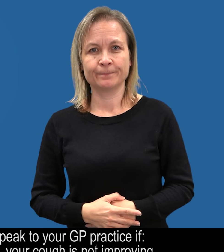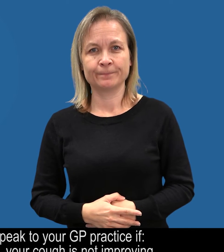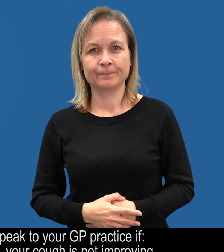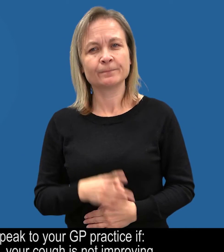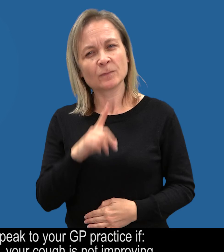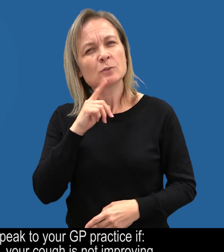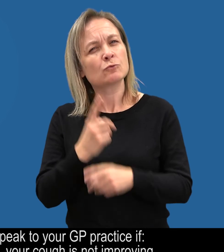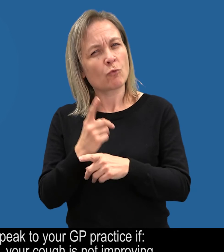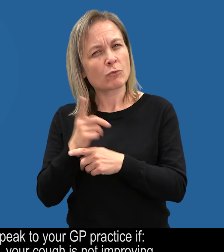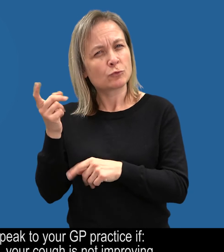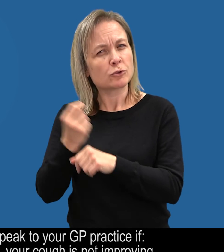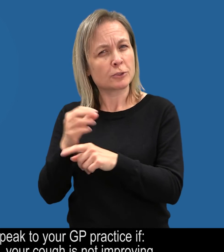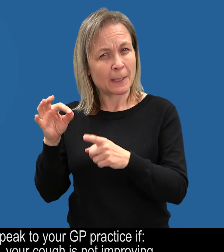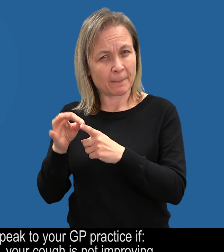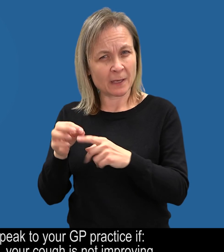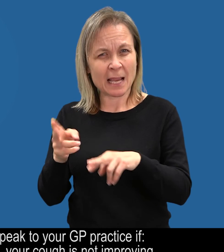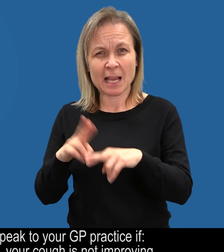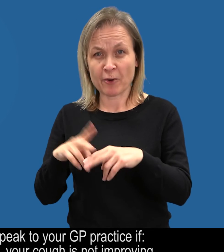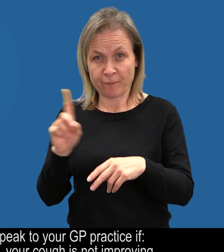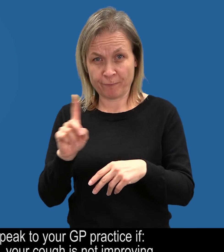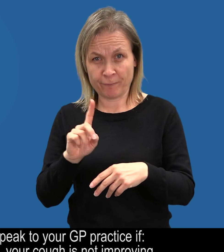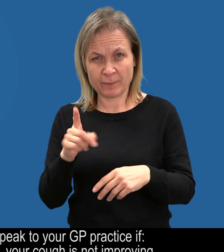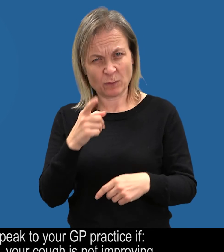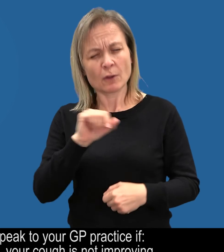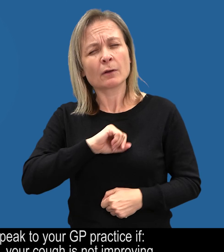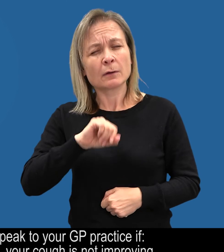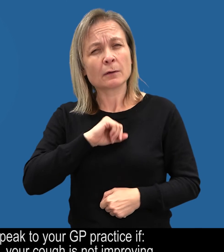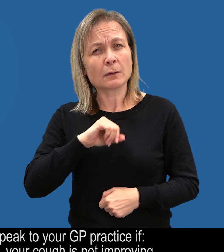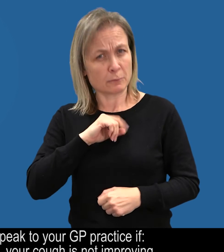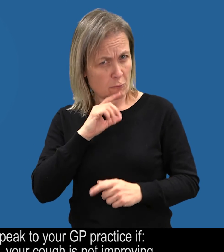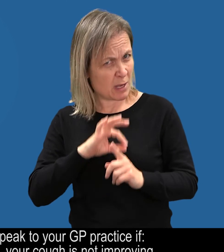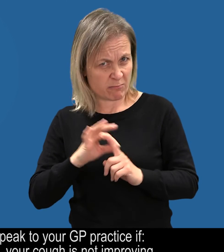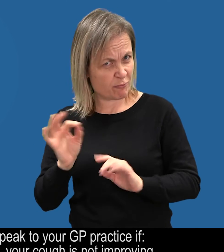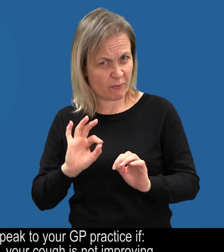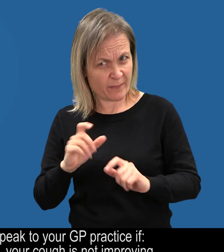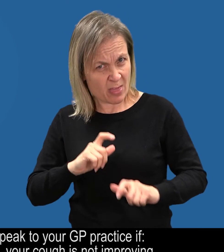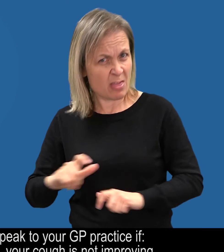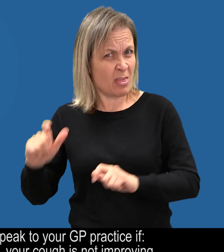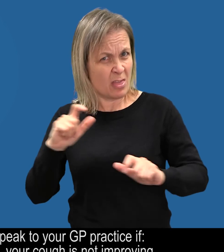Speak to your GP practice if your cough is not improving.